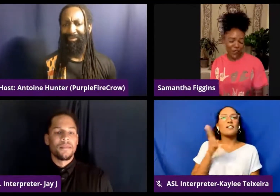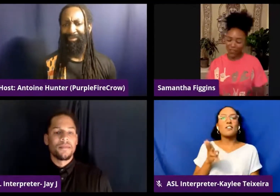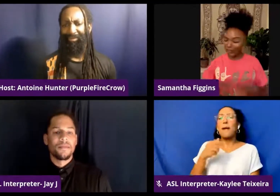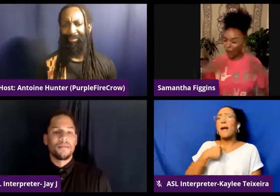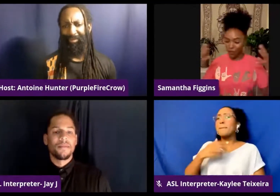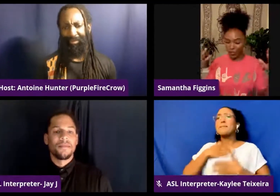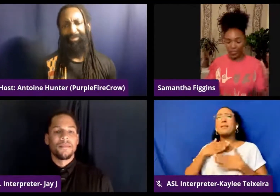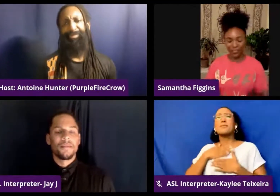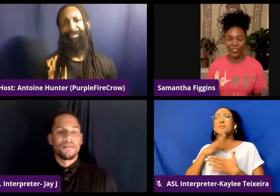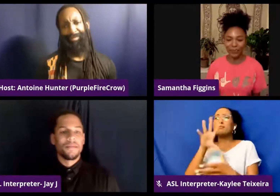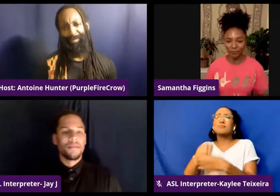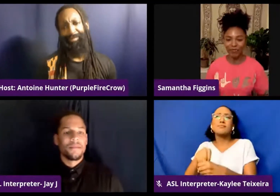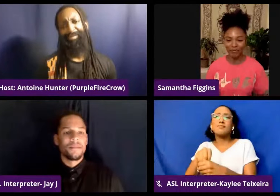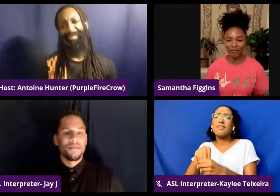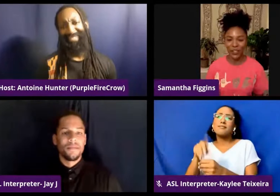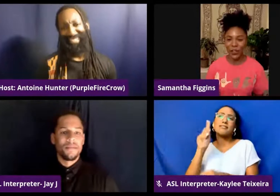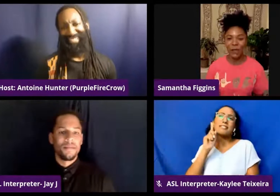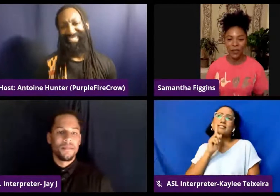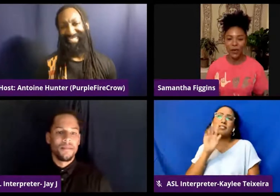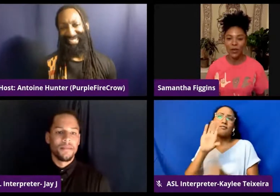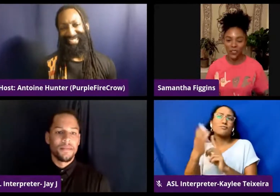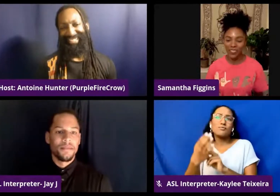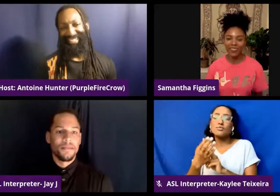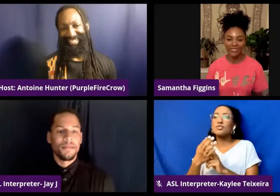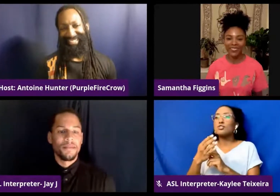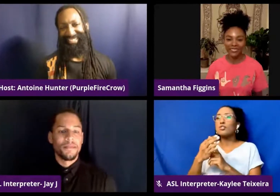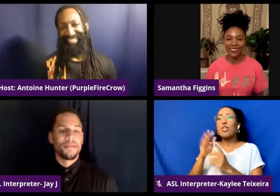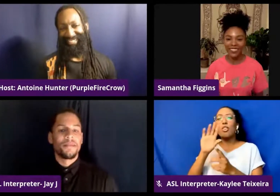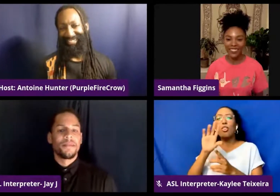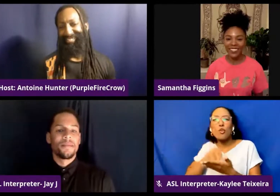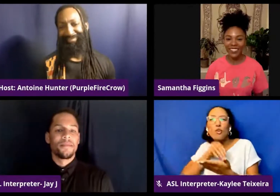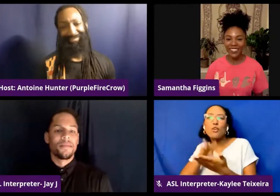of the culture, you know, just learning about the culture.